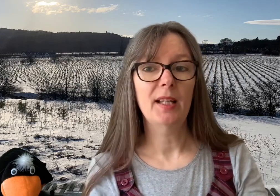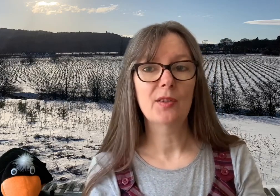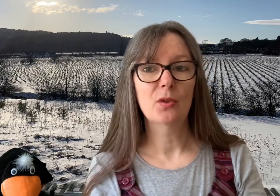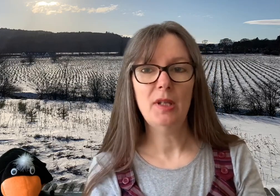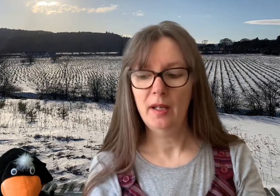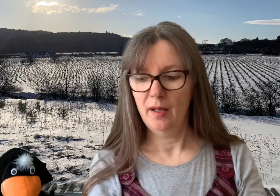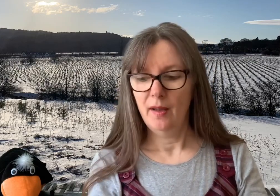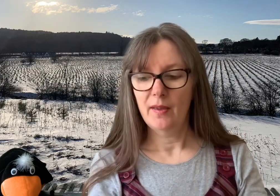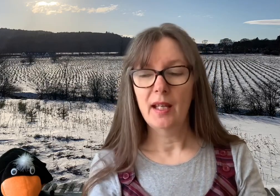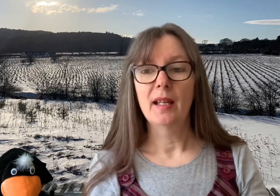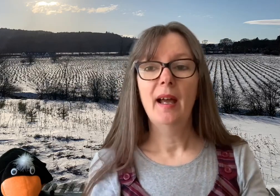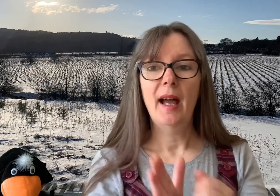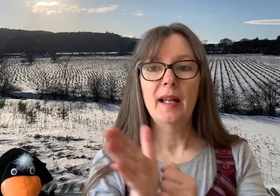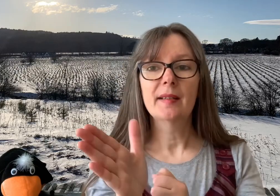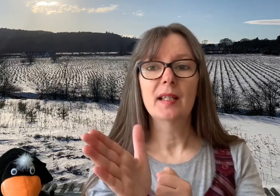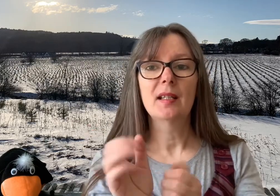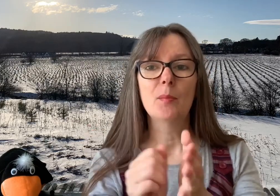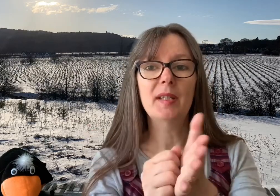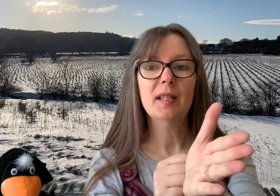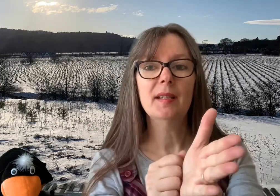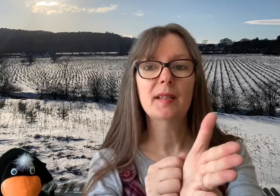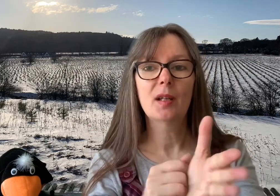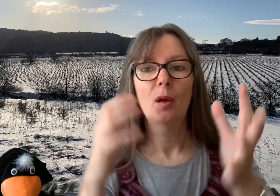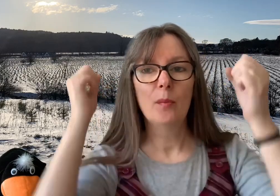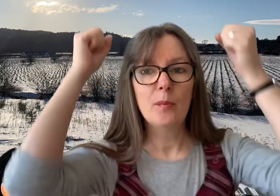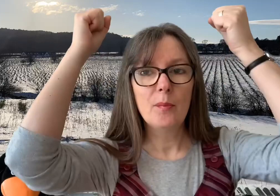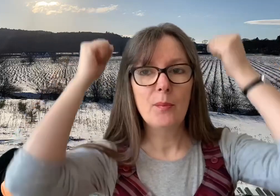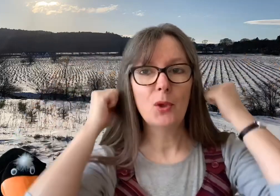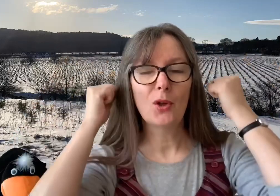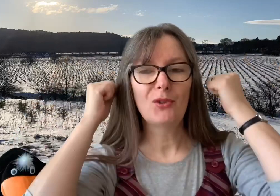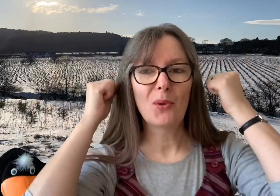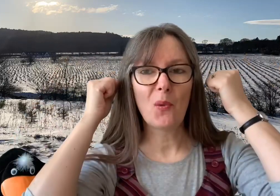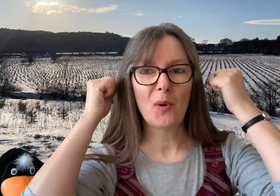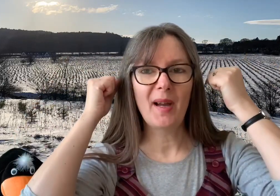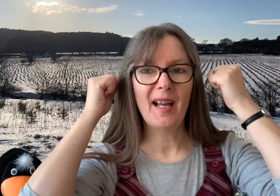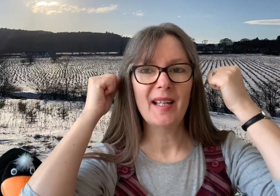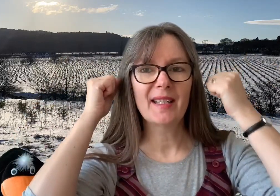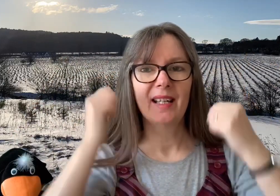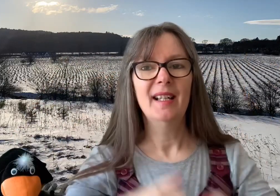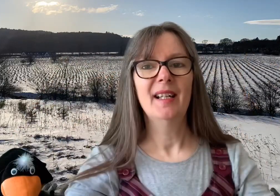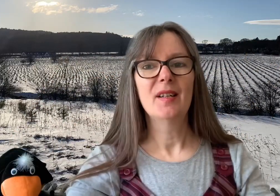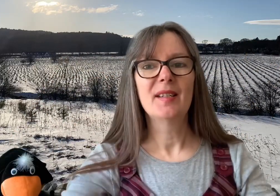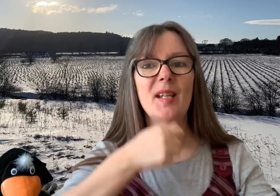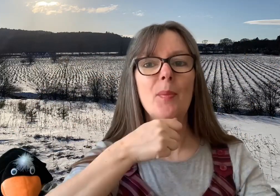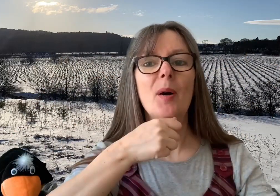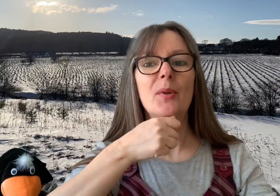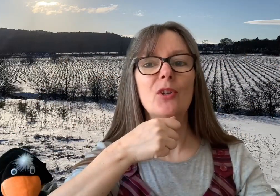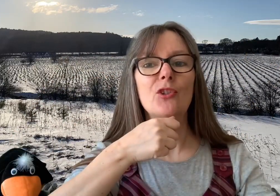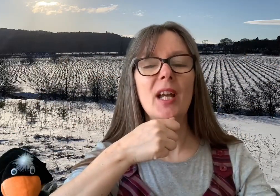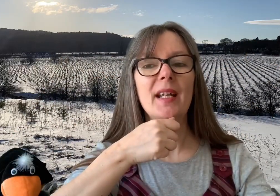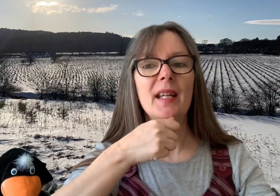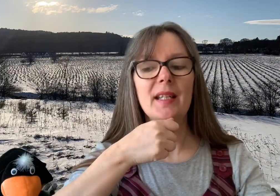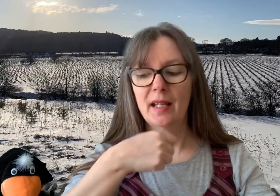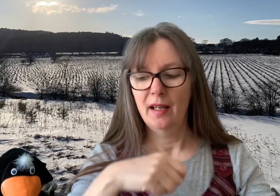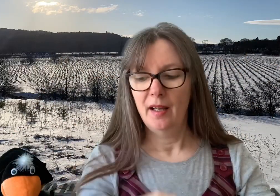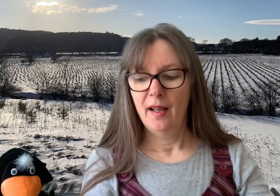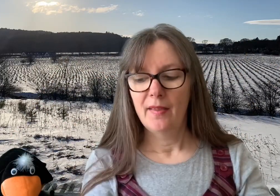wellies on. Then hands into mittens, pull on your warm hat, zip up your jacket.